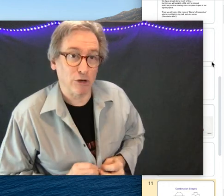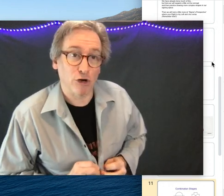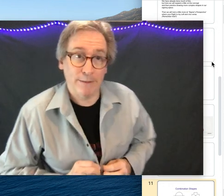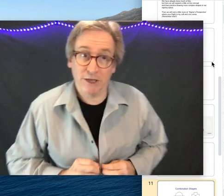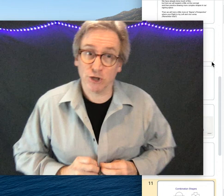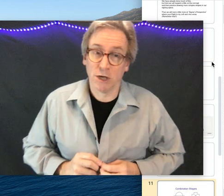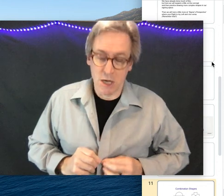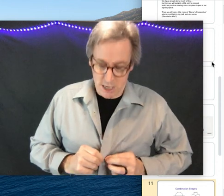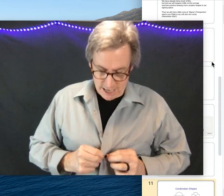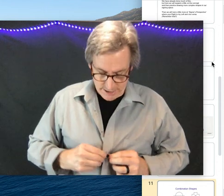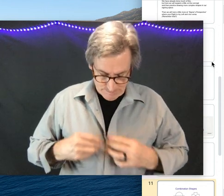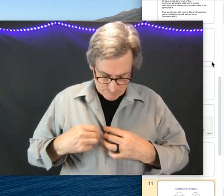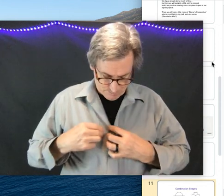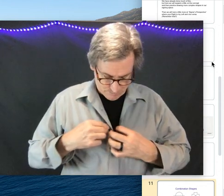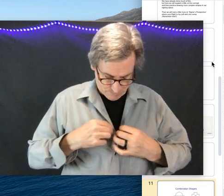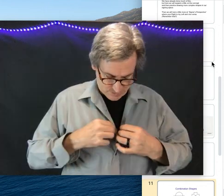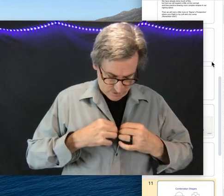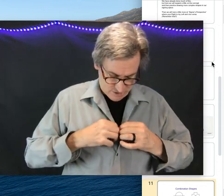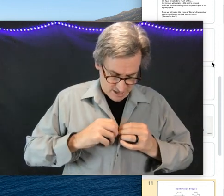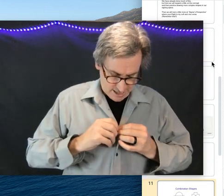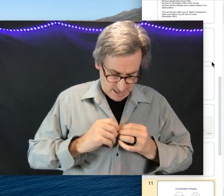at a mirror image.